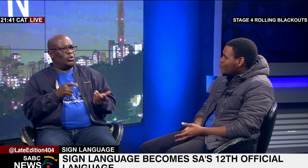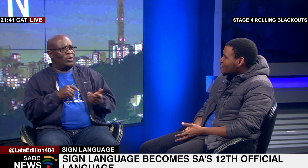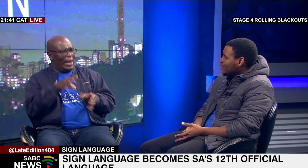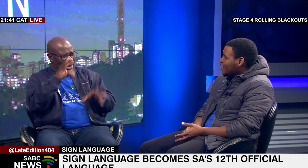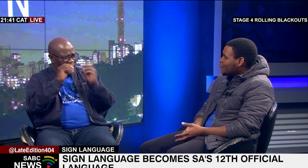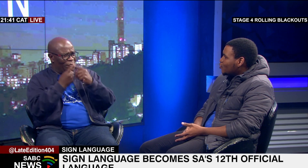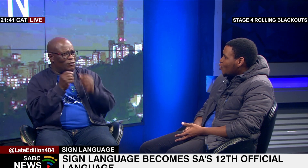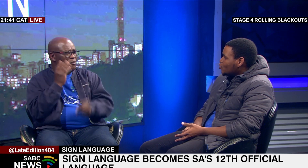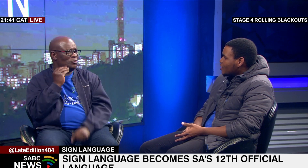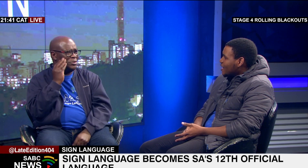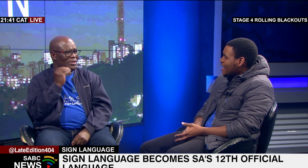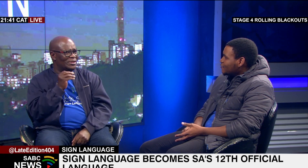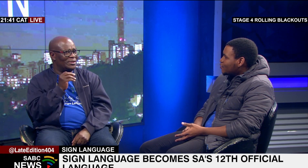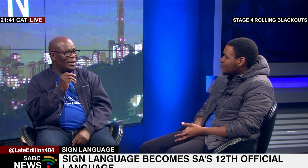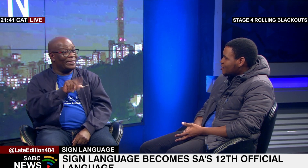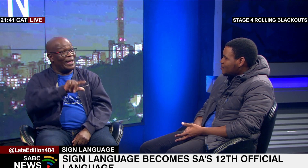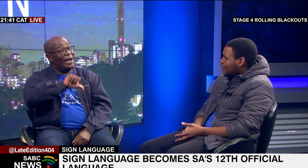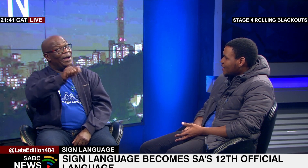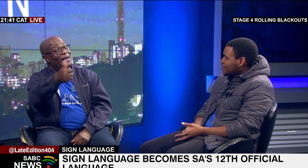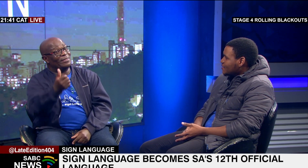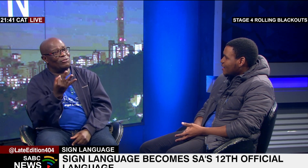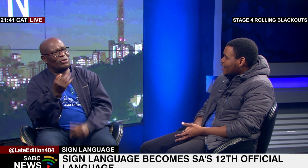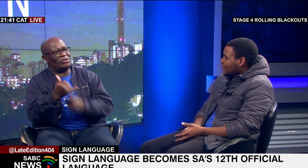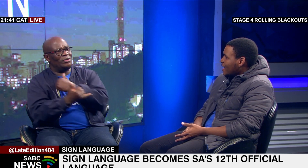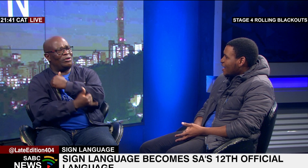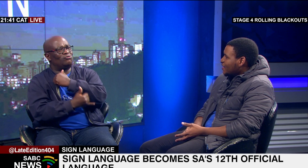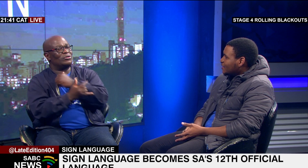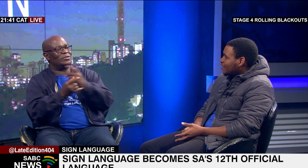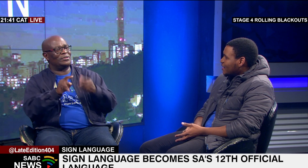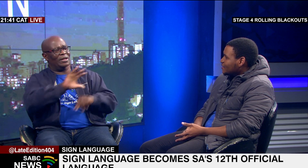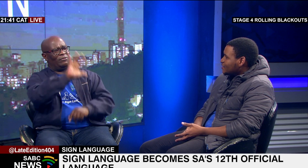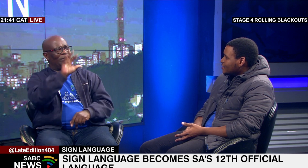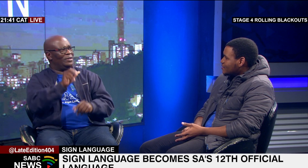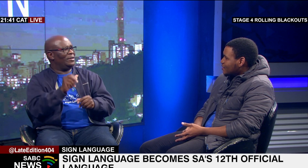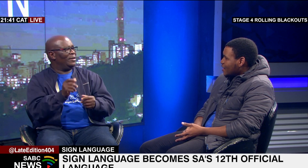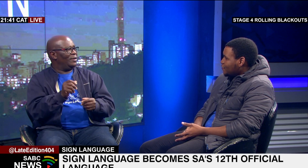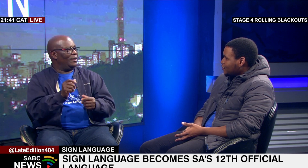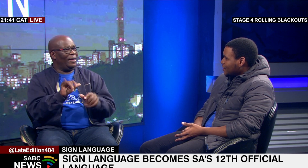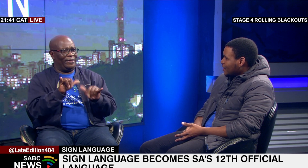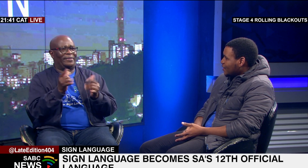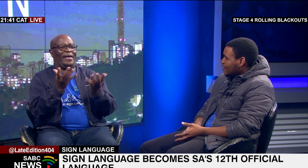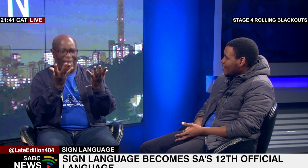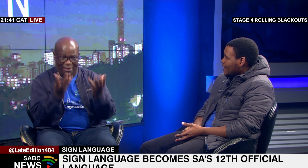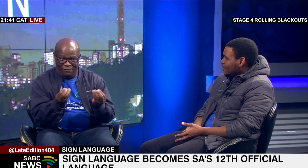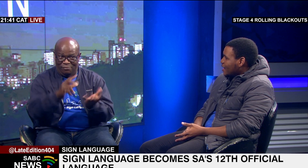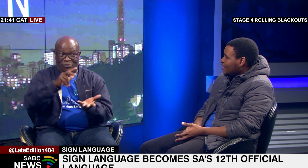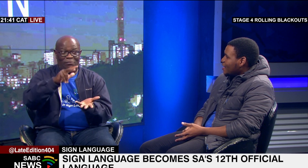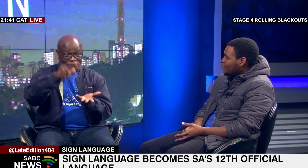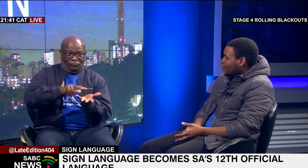must be careful, also learn from experience. The other 3 countries in Africa that have